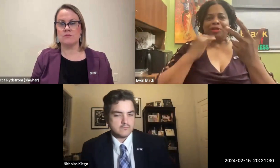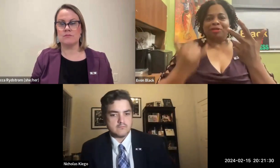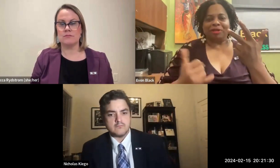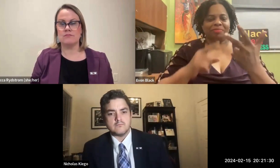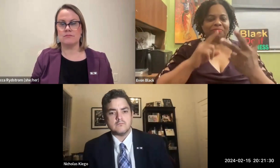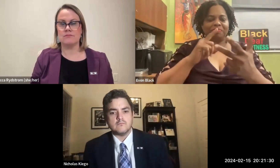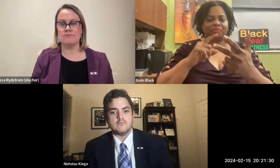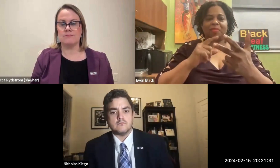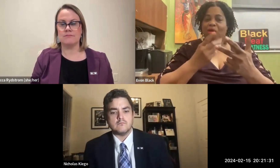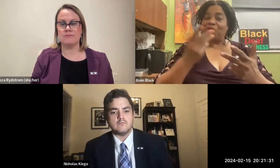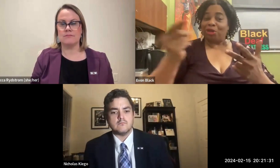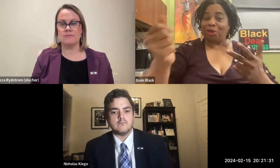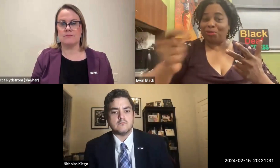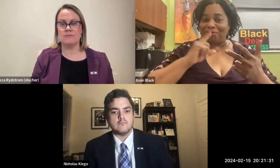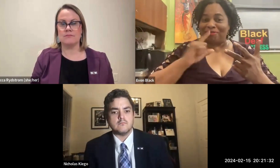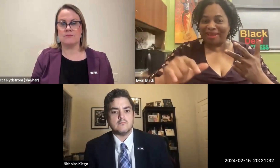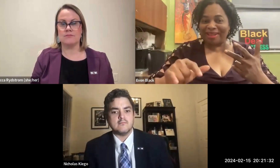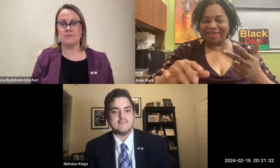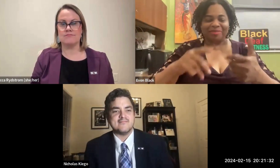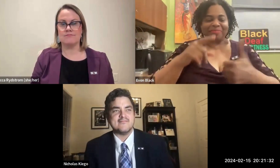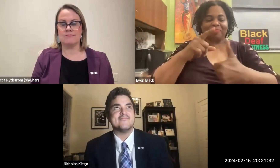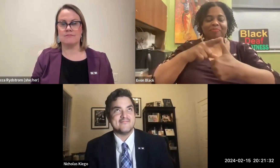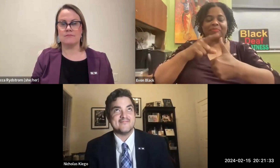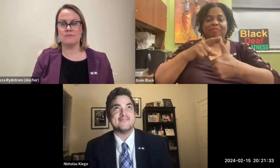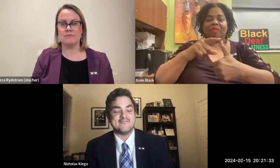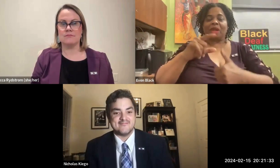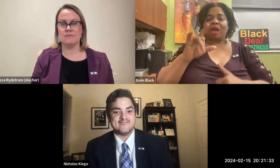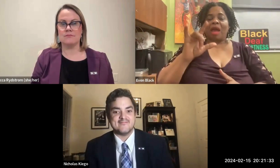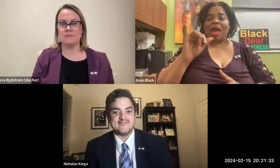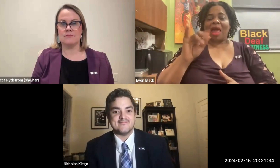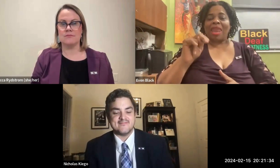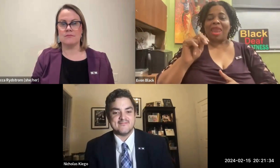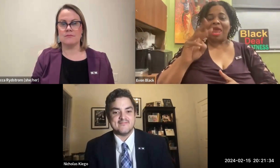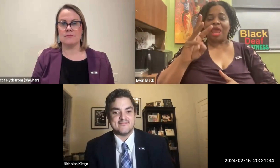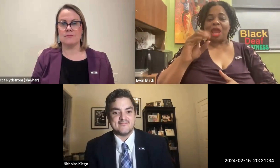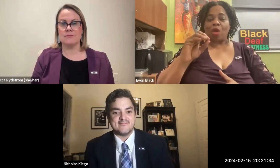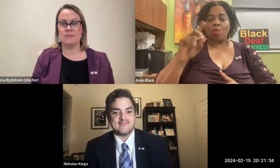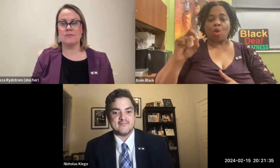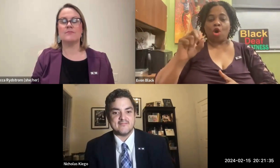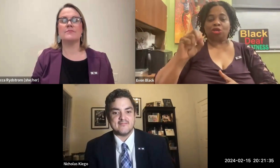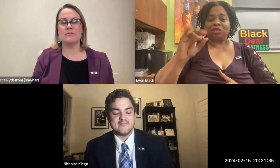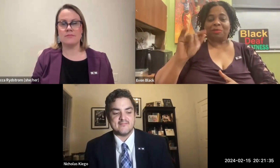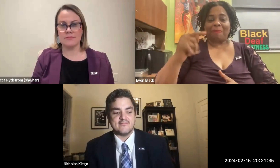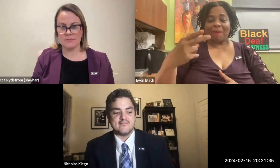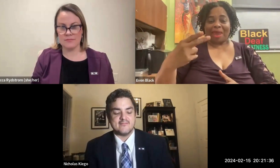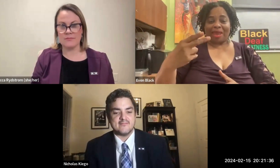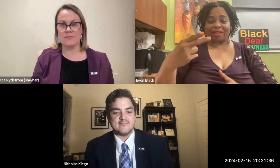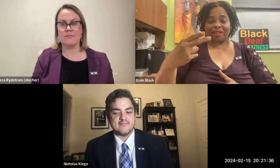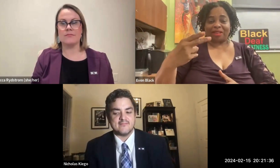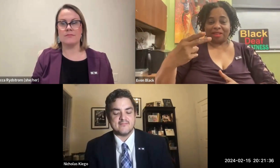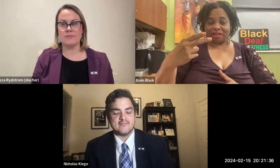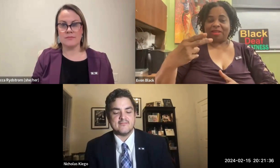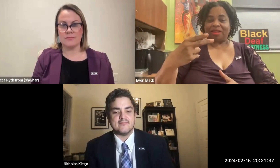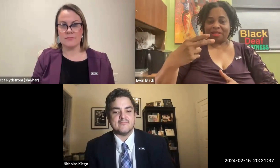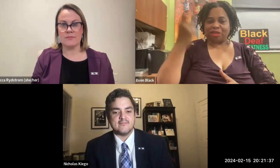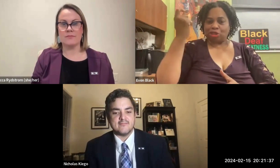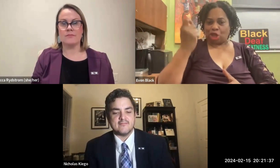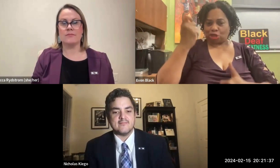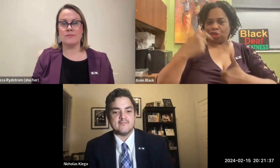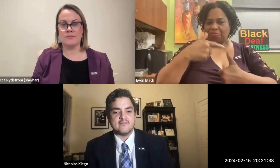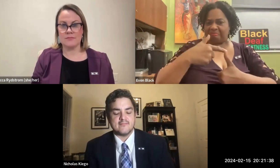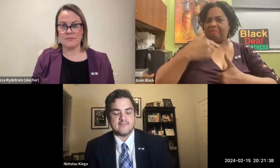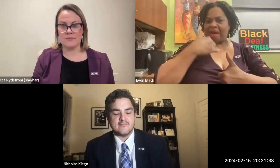That's a good question. We actually have 3 scholarships. The first is the Linwood